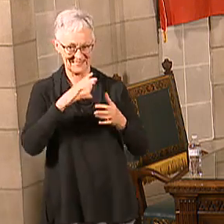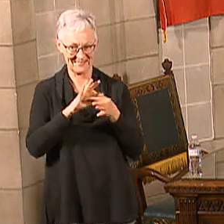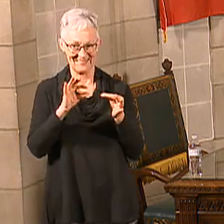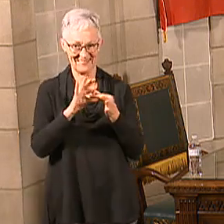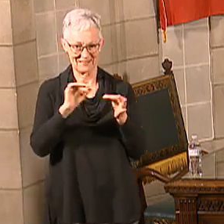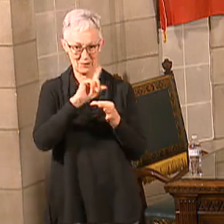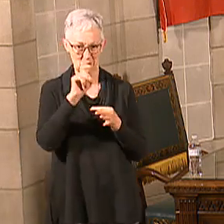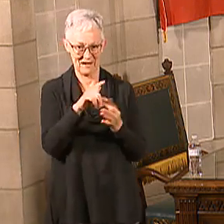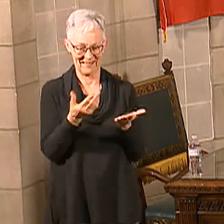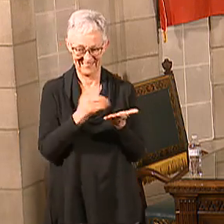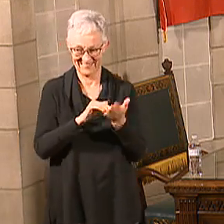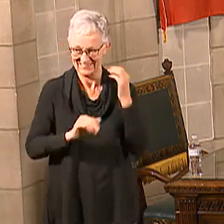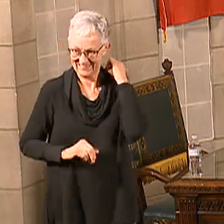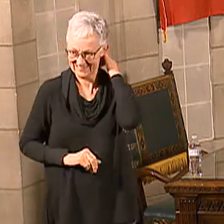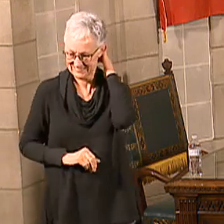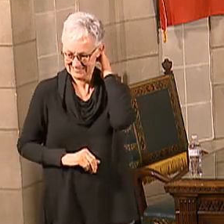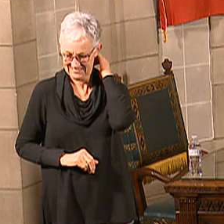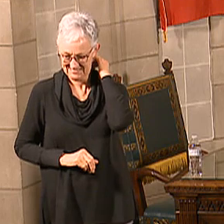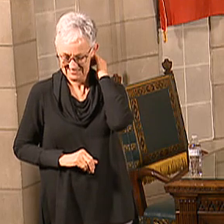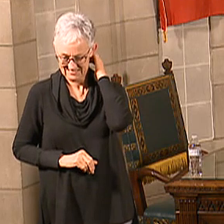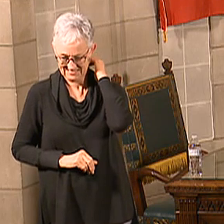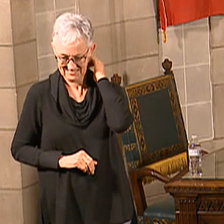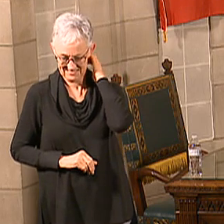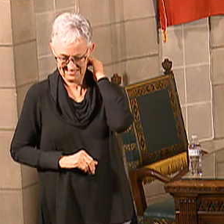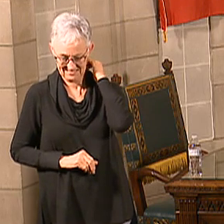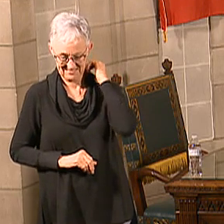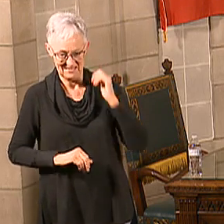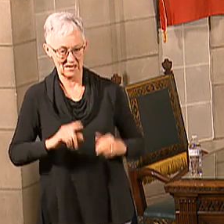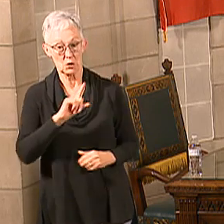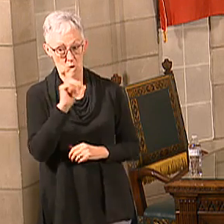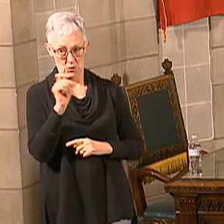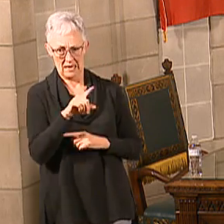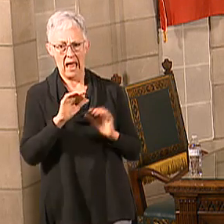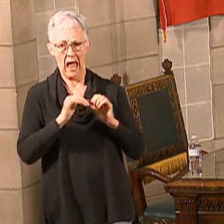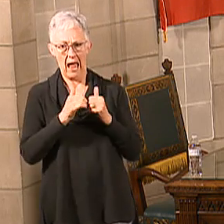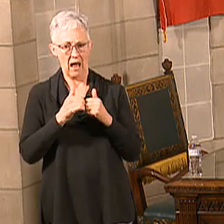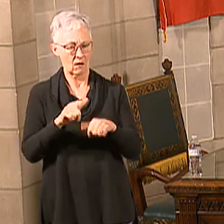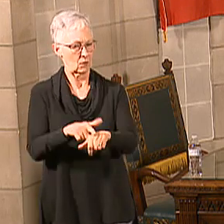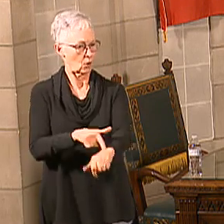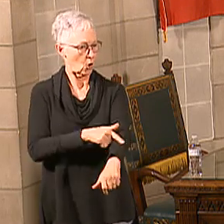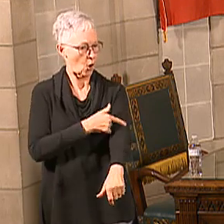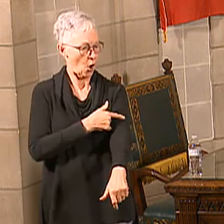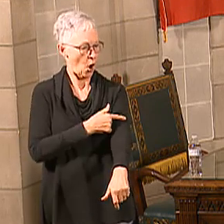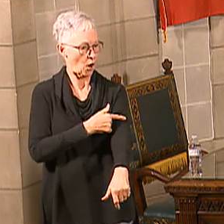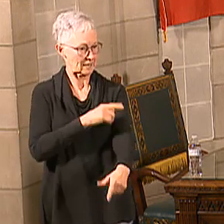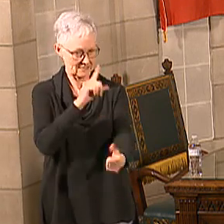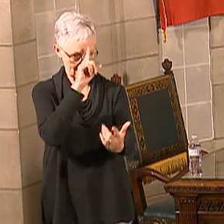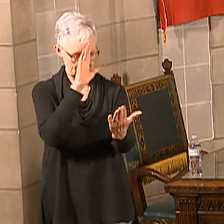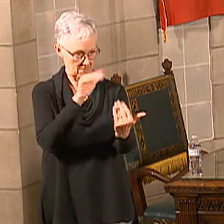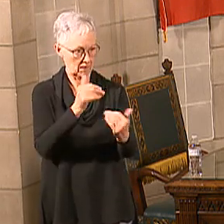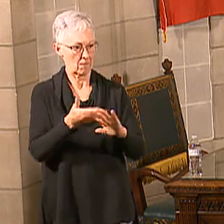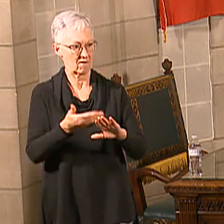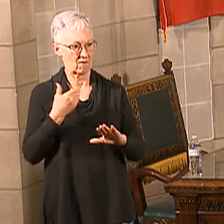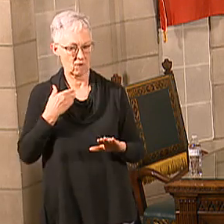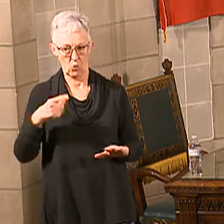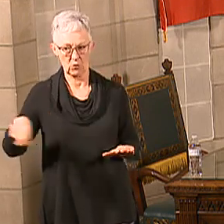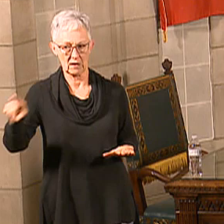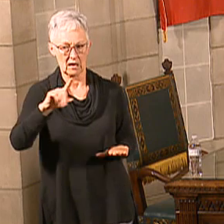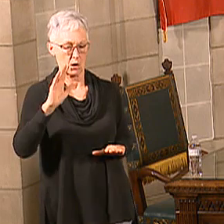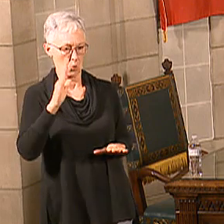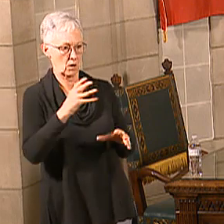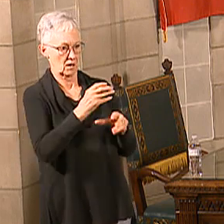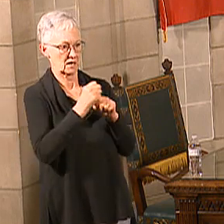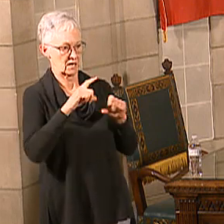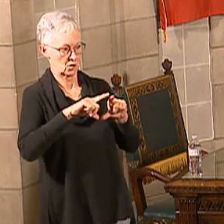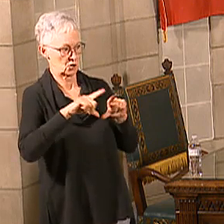No, the question is how long can we expect to pay? The federal standard that they do on regular claims is 80% of those